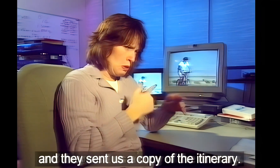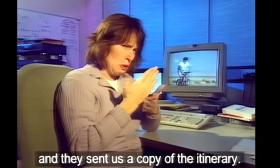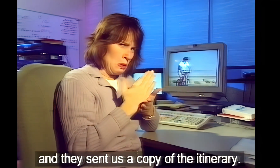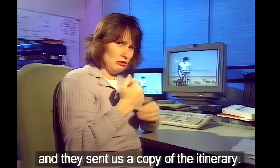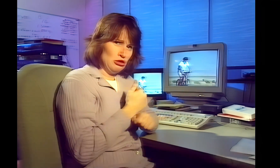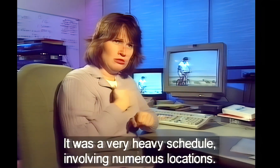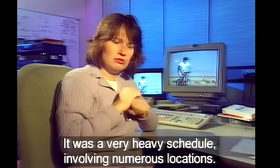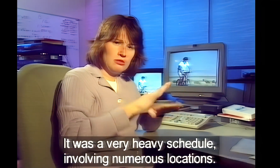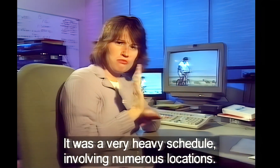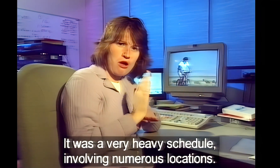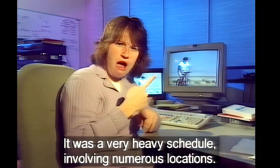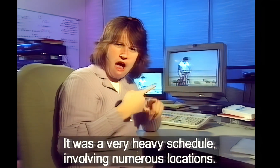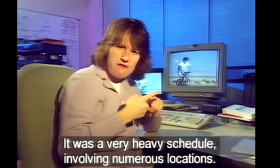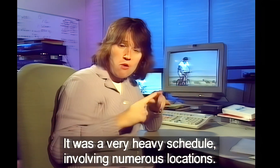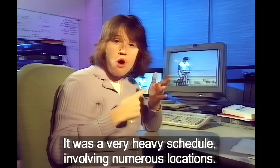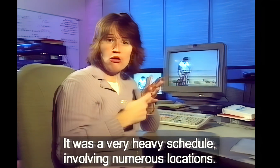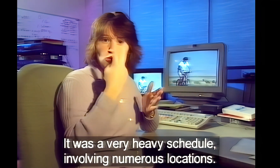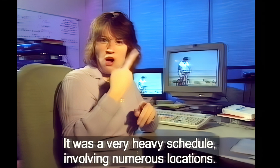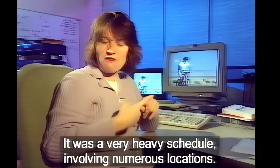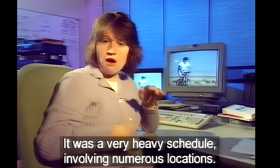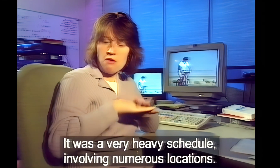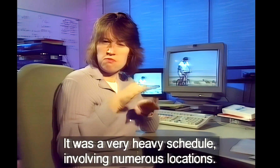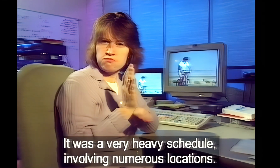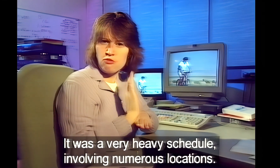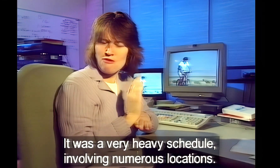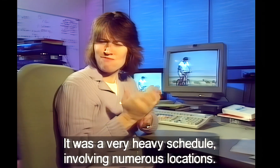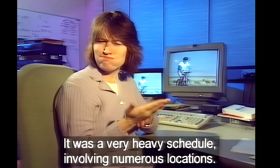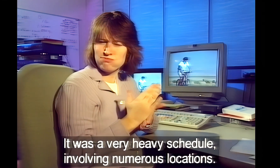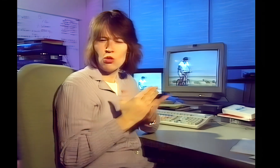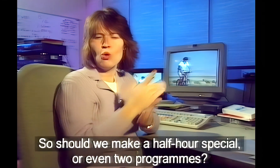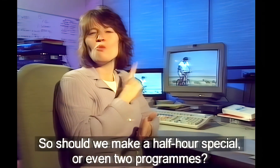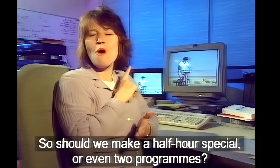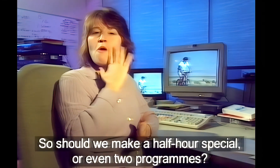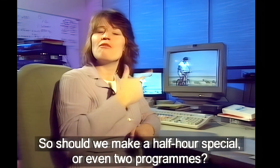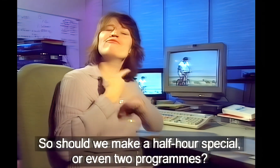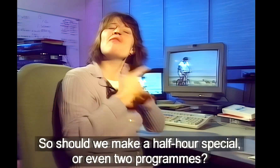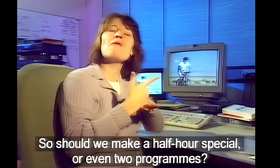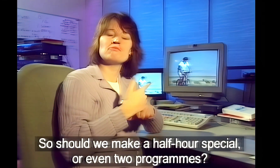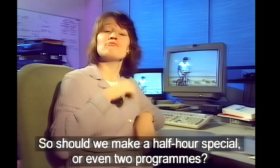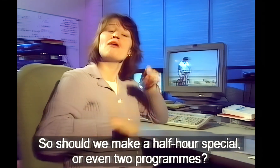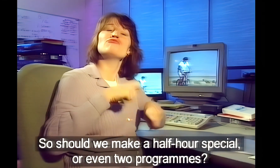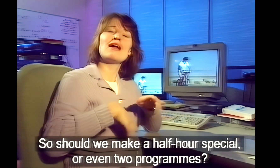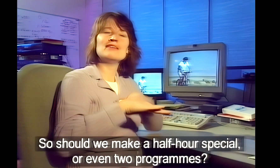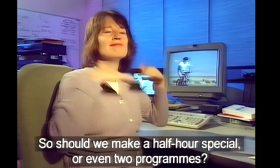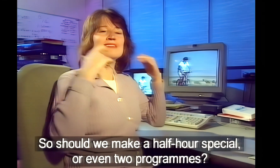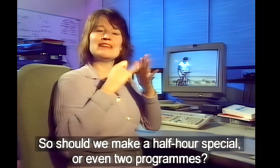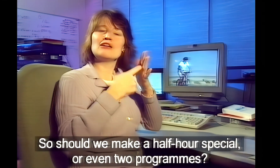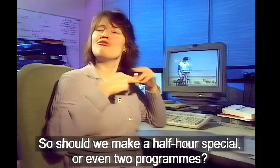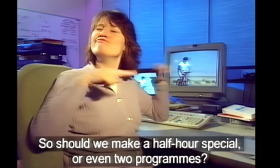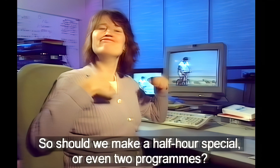locations, which left us in a dilemma. Do we make a half-hour special, or even 2 programmes? Our other concern was that maybe filming in an empty